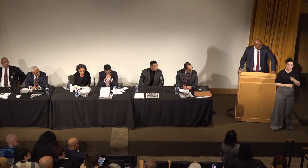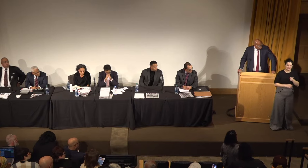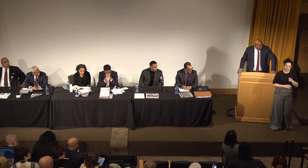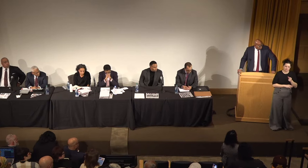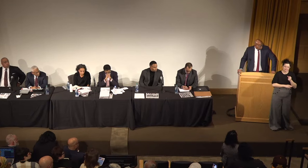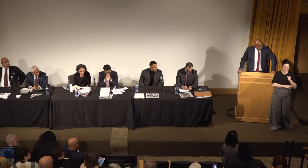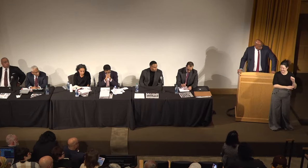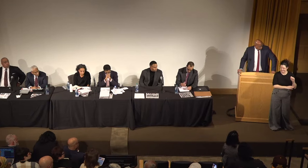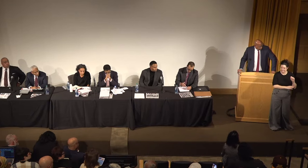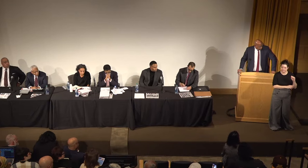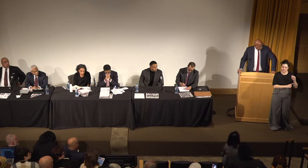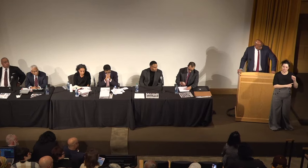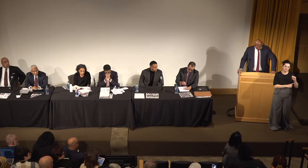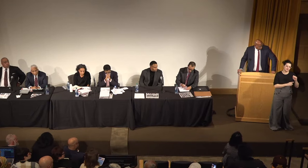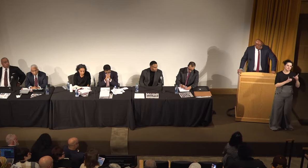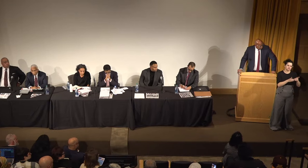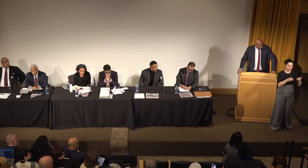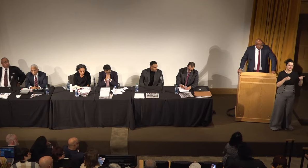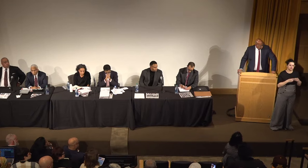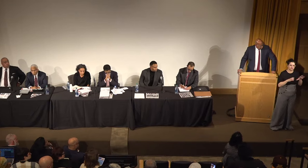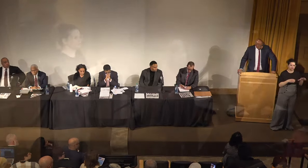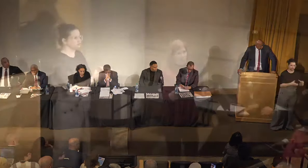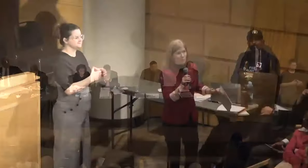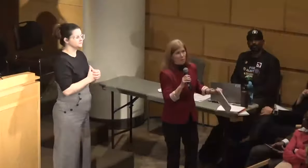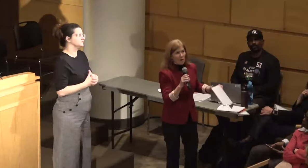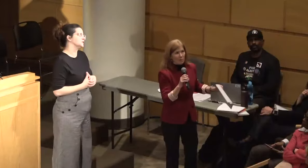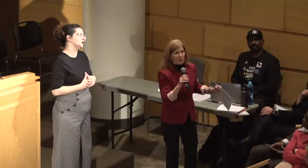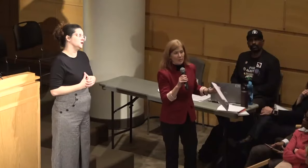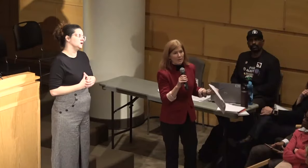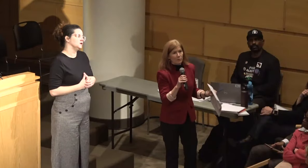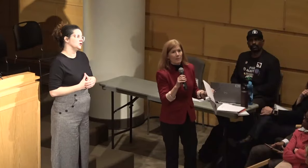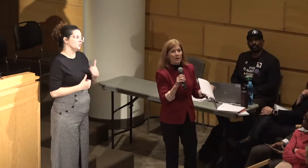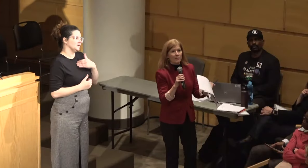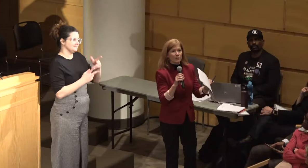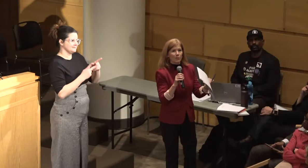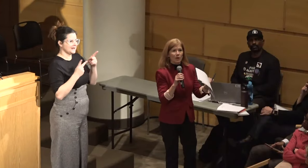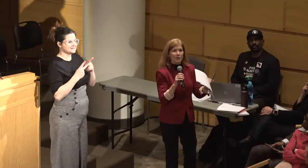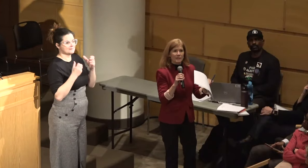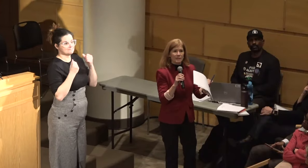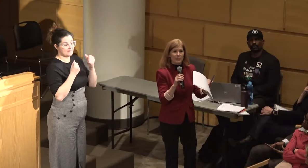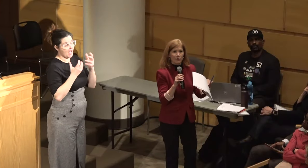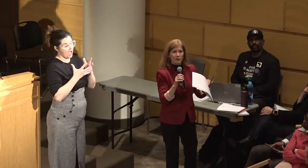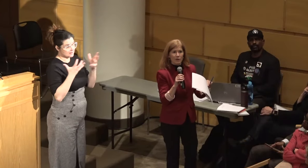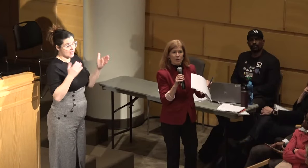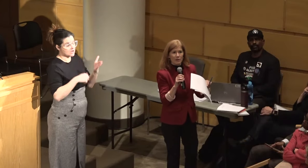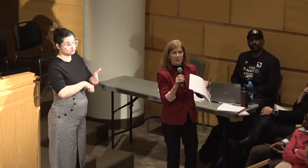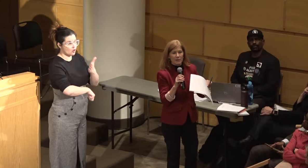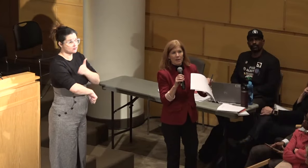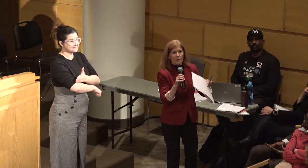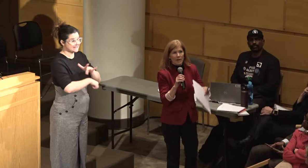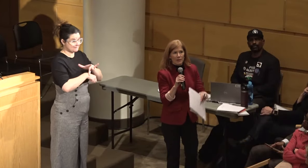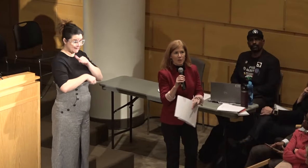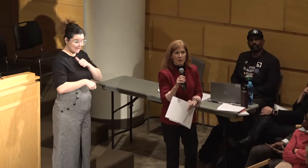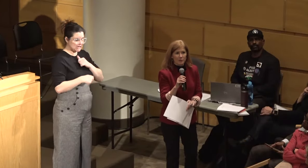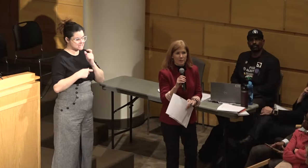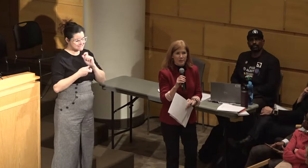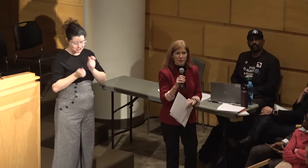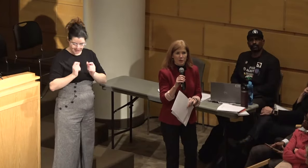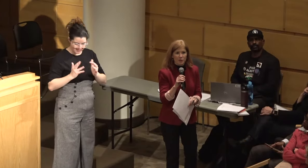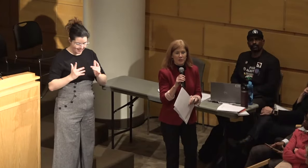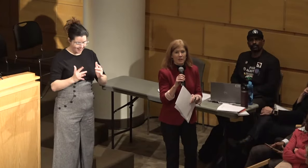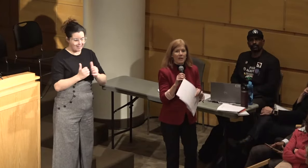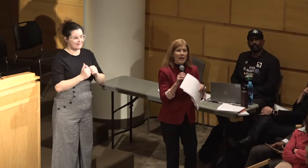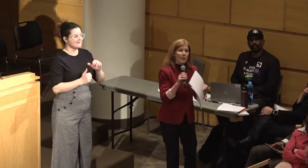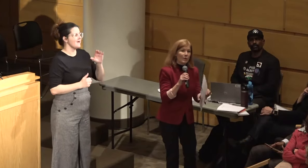resistant jurisdiction. And so we are at a place where we made a bunch of progress early on. We had a change of